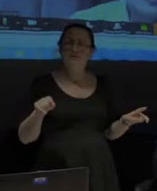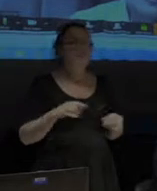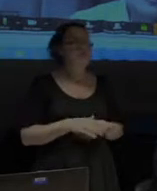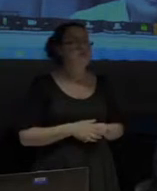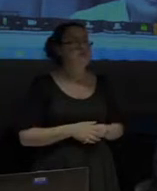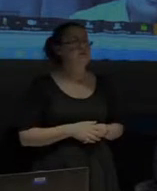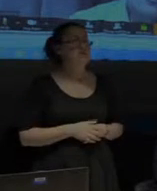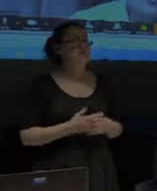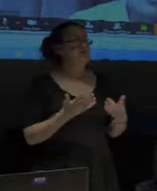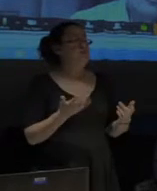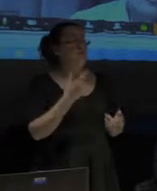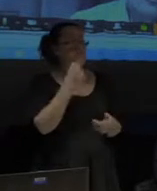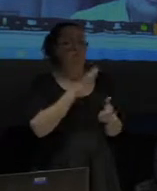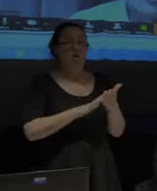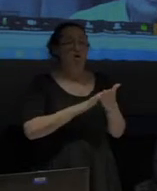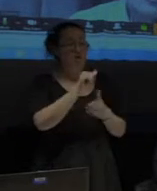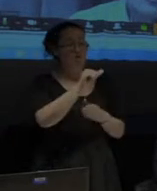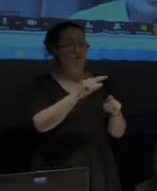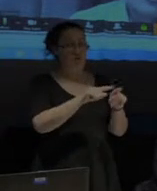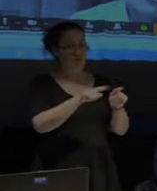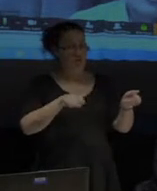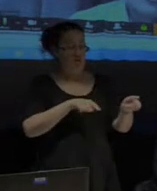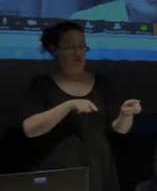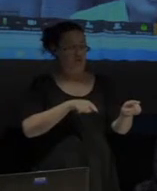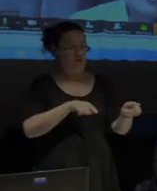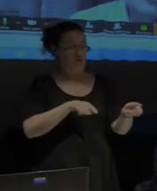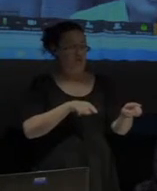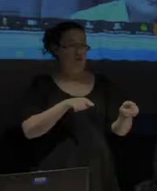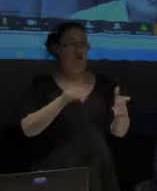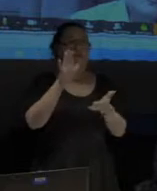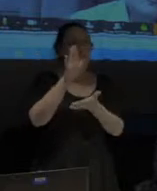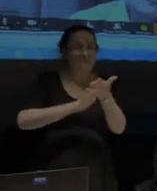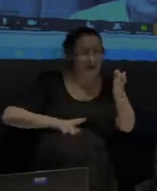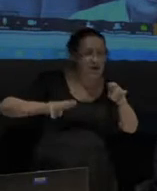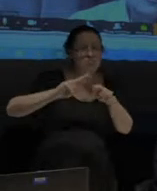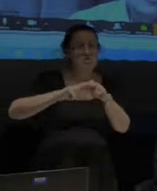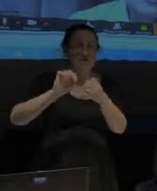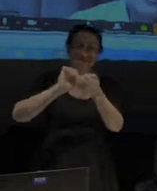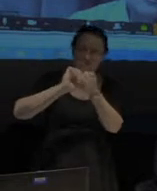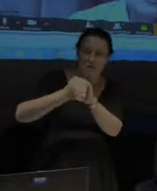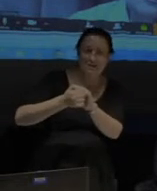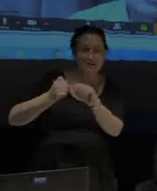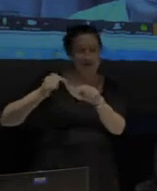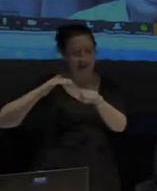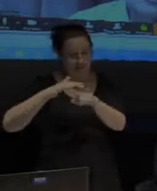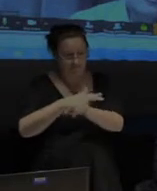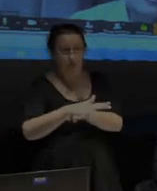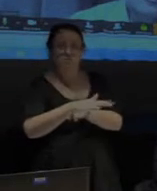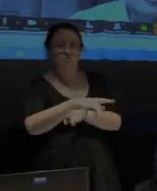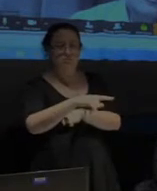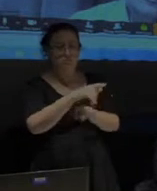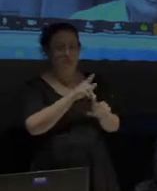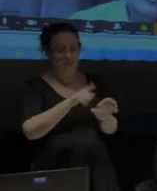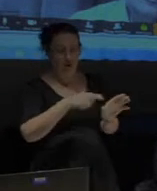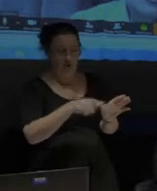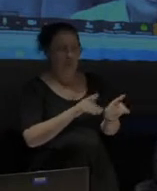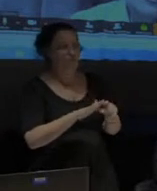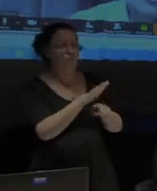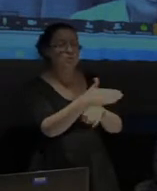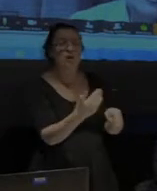cultural lag, and we know that parents and friends are still the most important determiners in what young people go into in terms